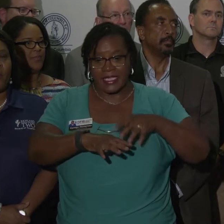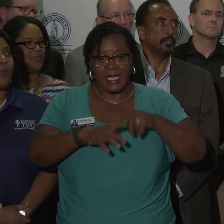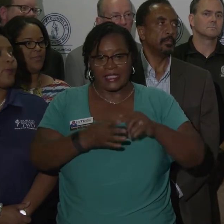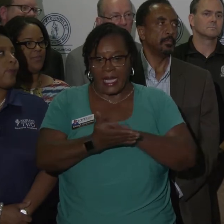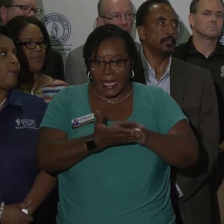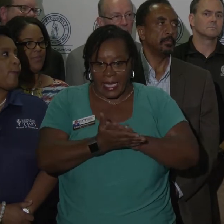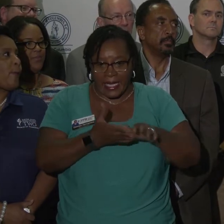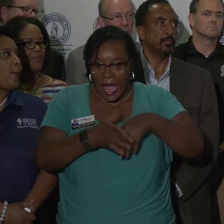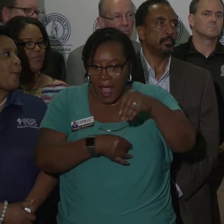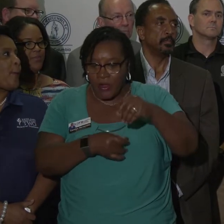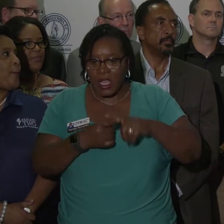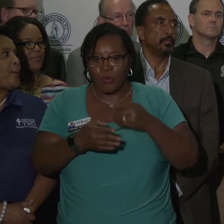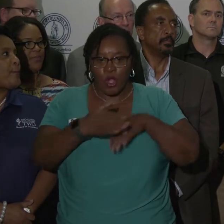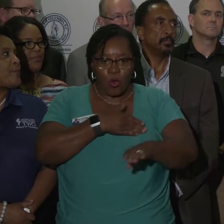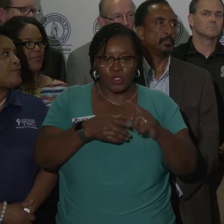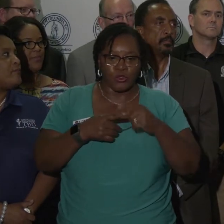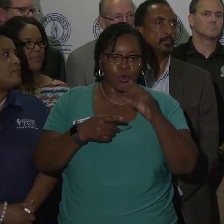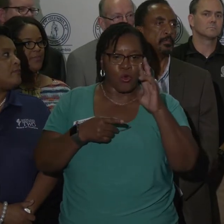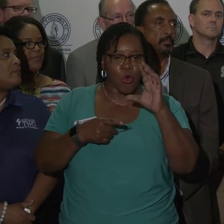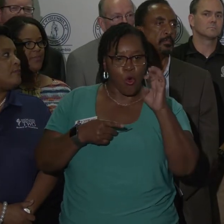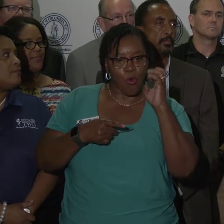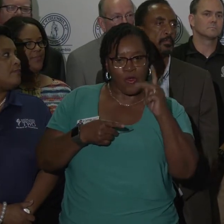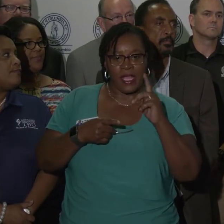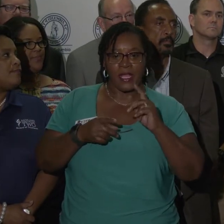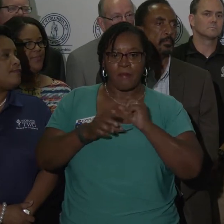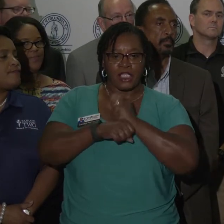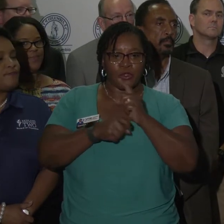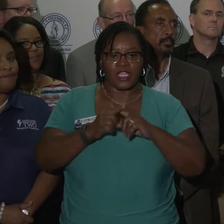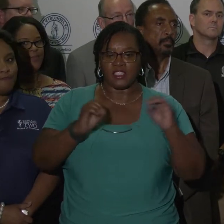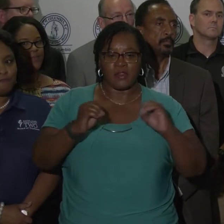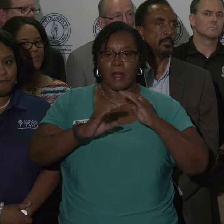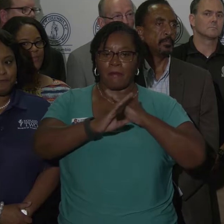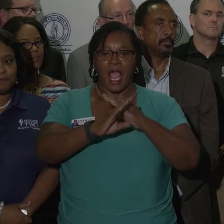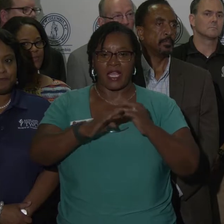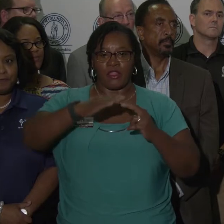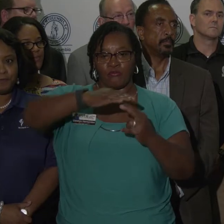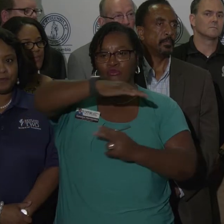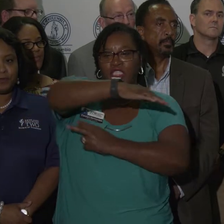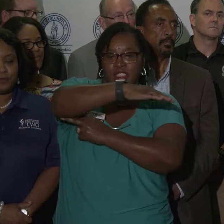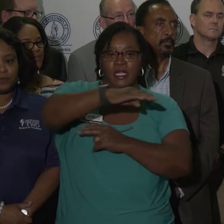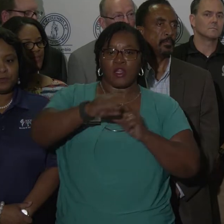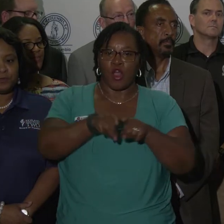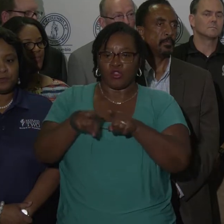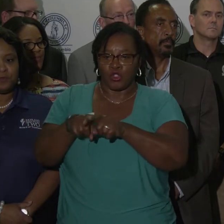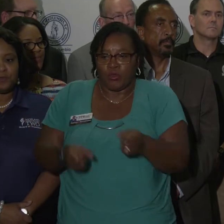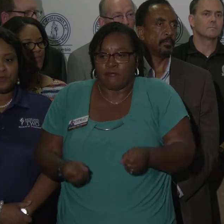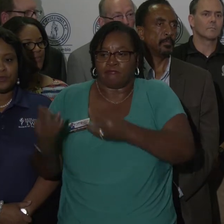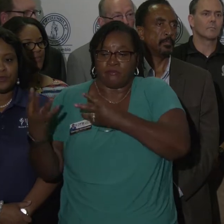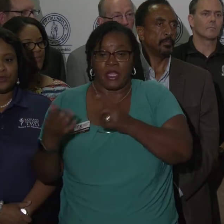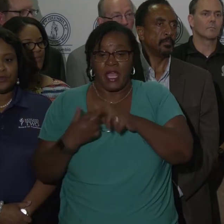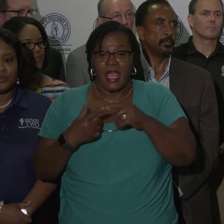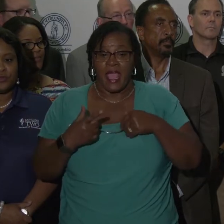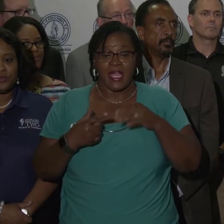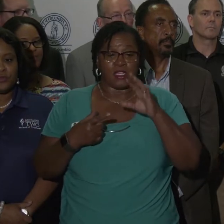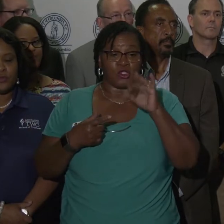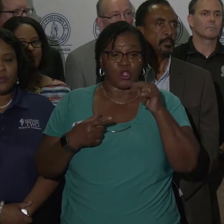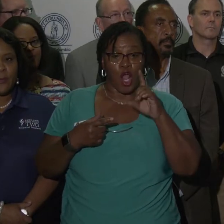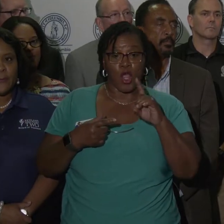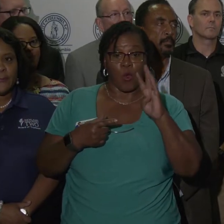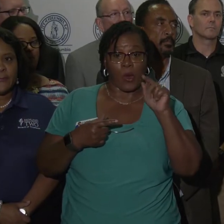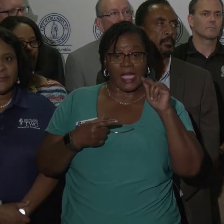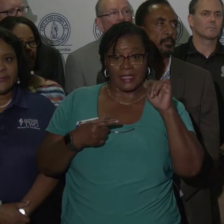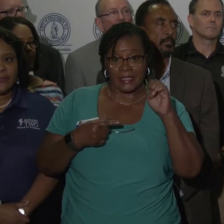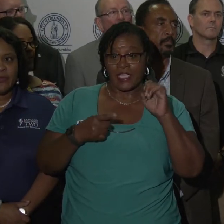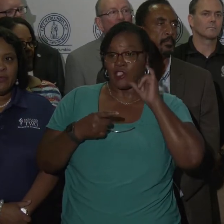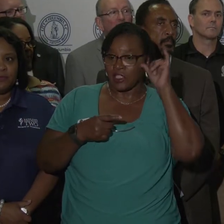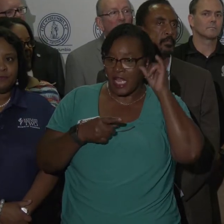We actually go into the creeks, make sure that there's nothing blocking the bridges. And if they are, we also remove them. Solid waste crews were out yesterday